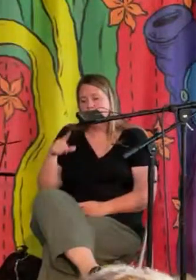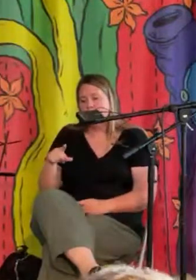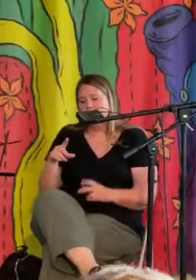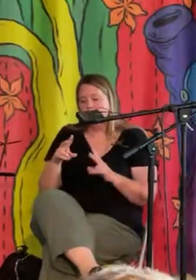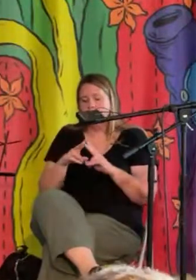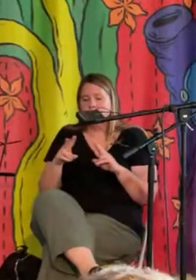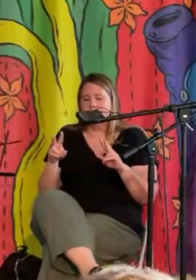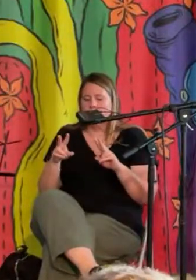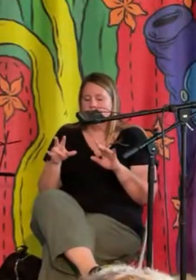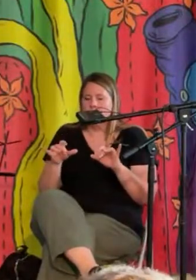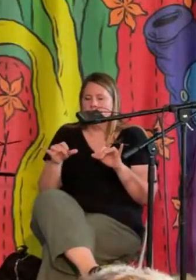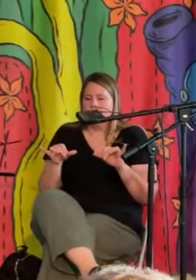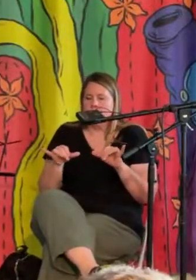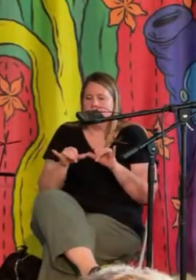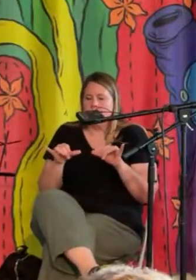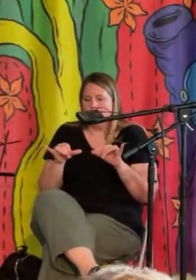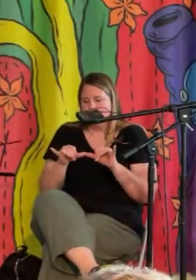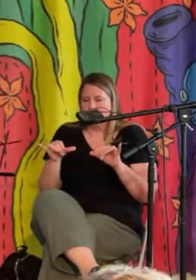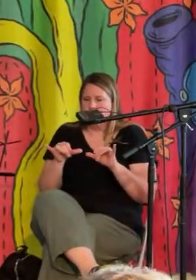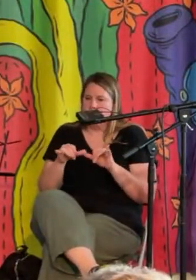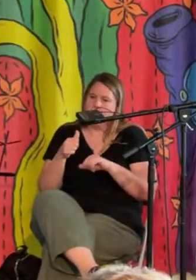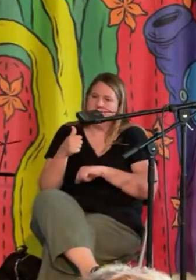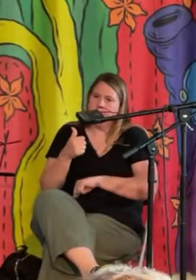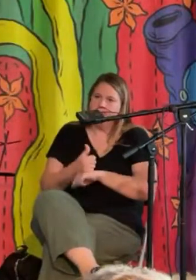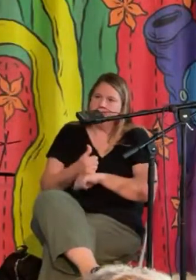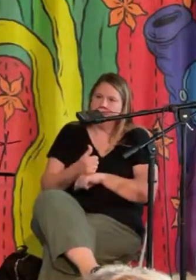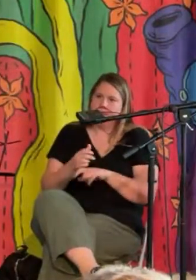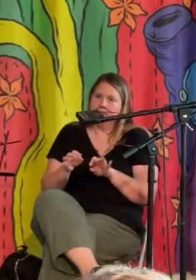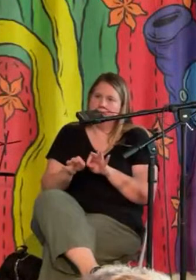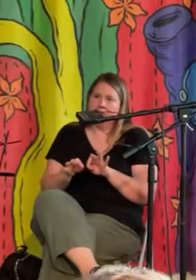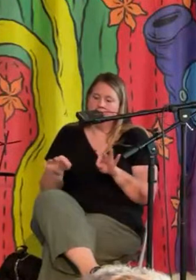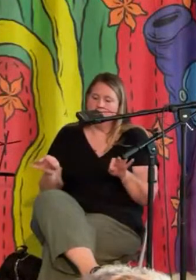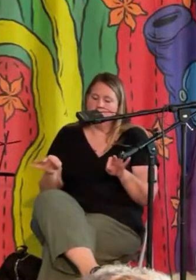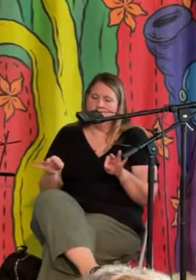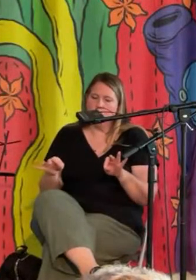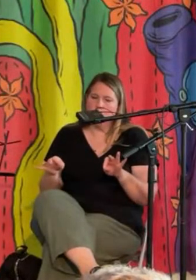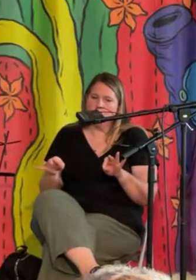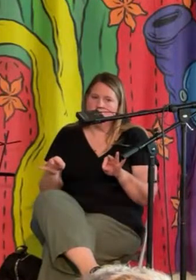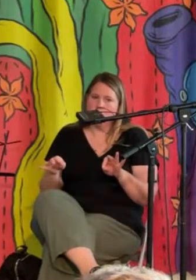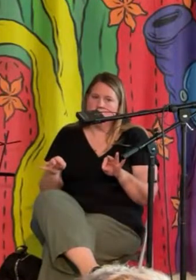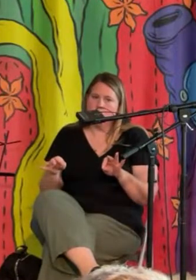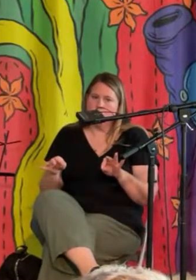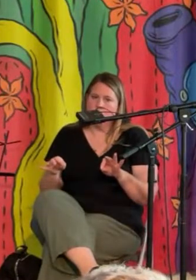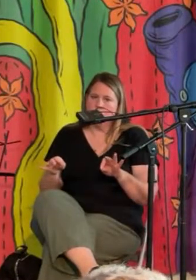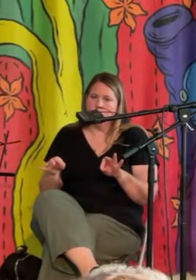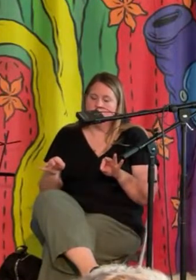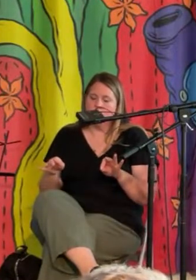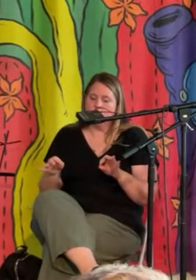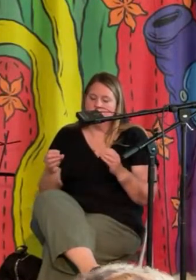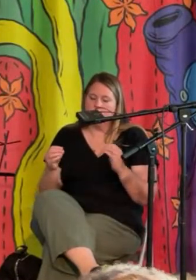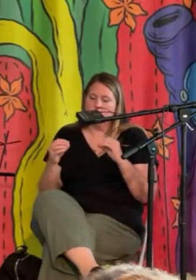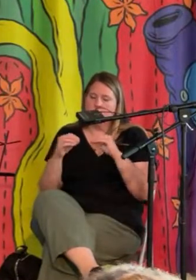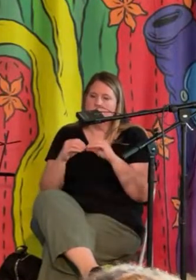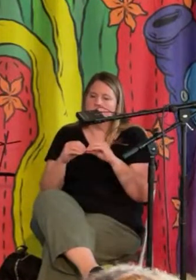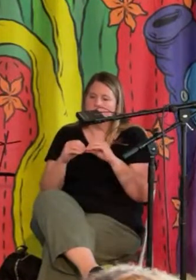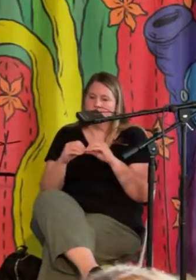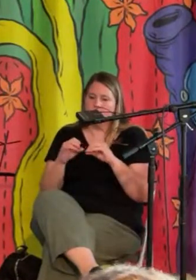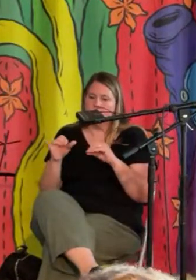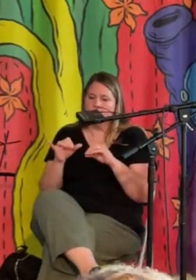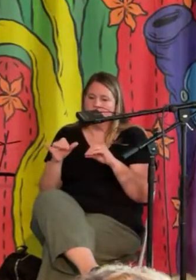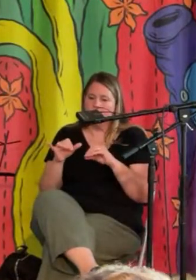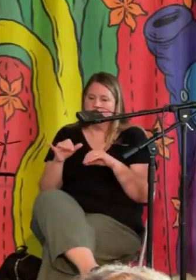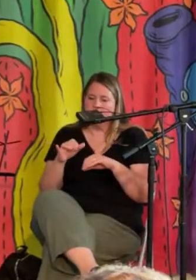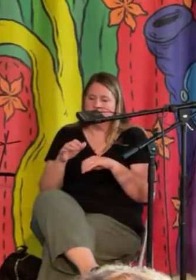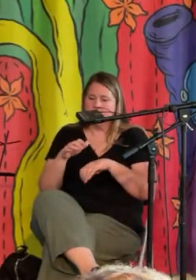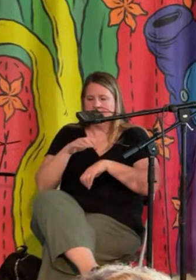metrically based language. It's more like the language English was in Shakespeare's